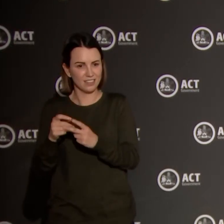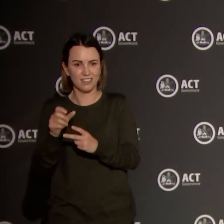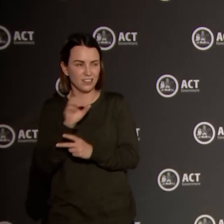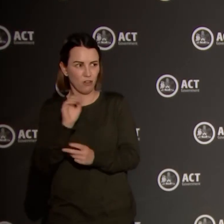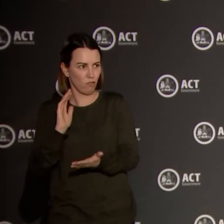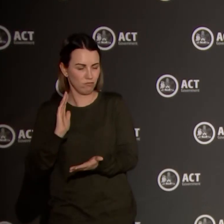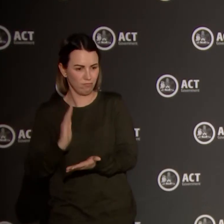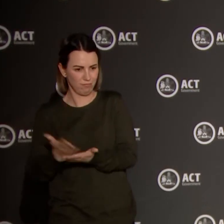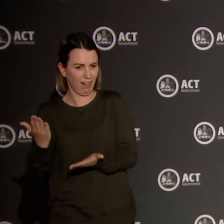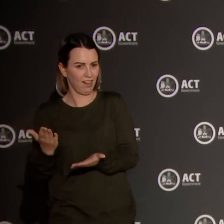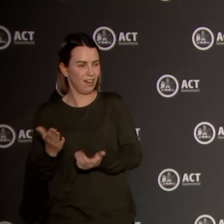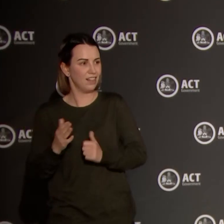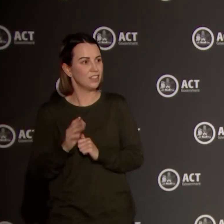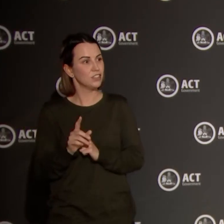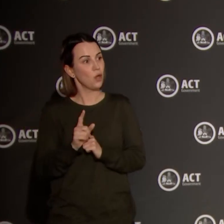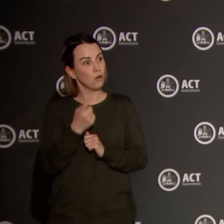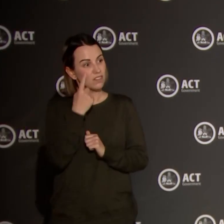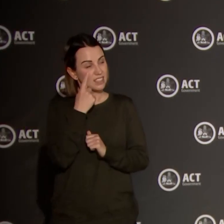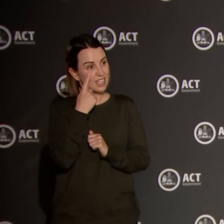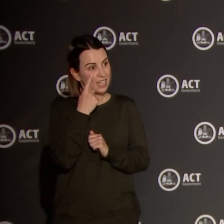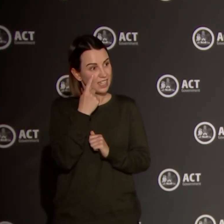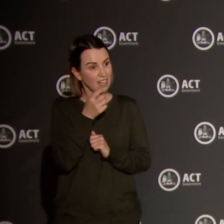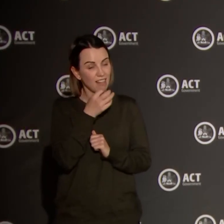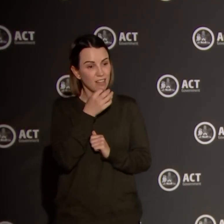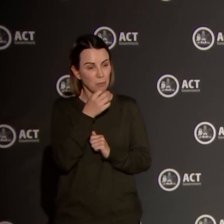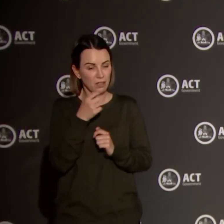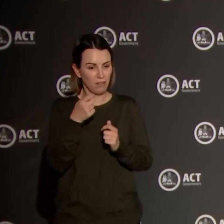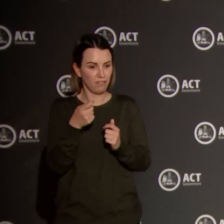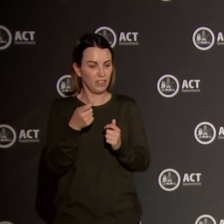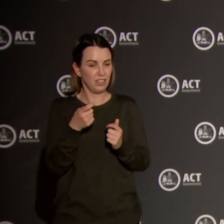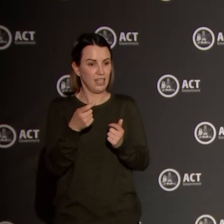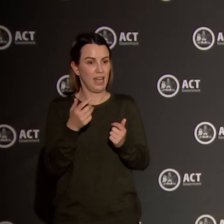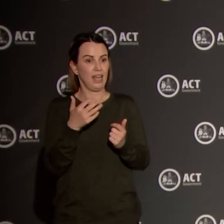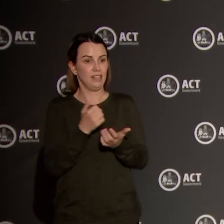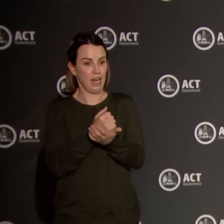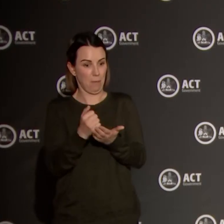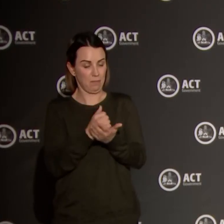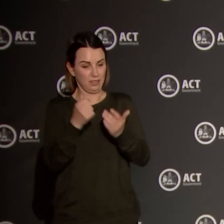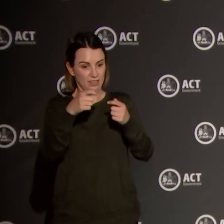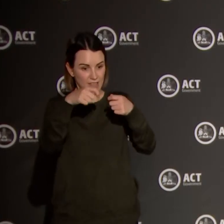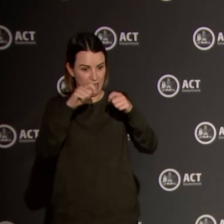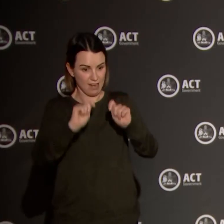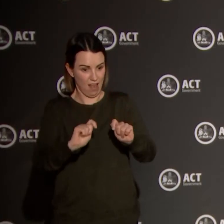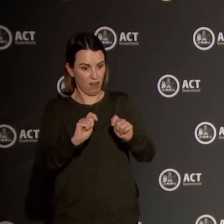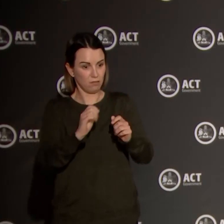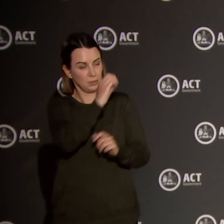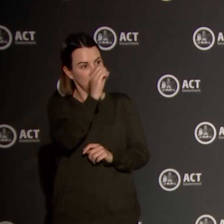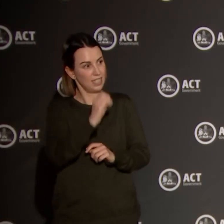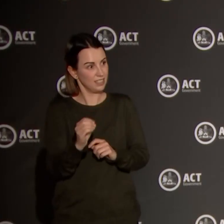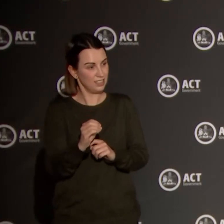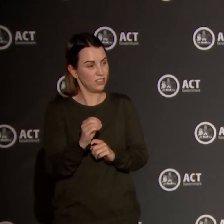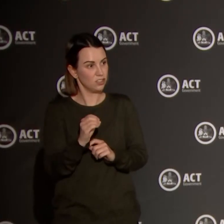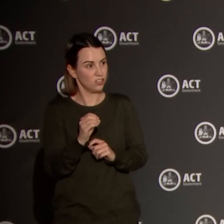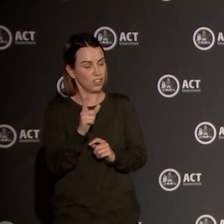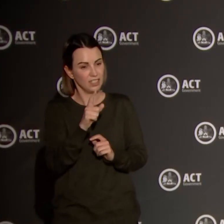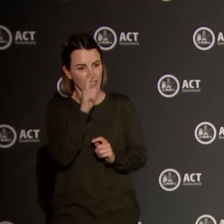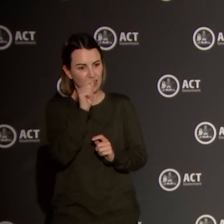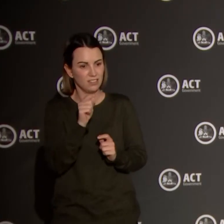So if you've seen a little bit of a flip down in the numbers, that would reflect that change in denominator.